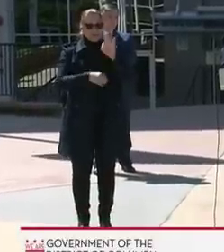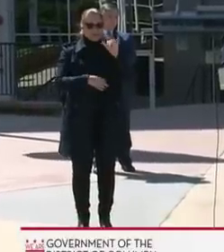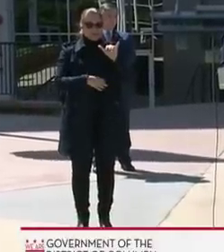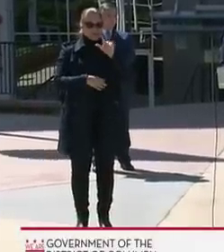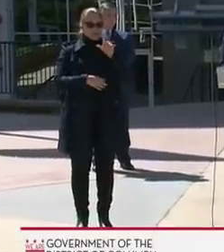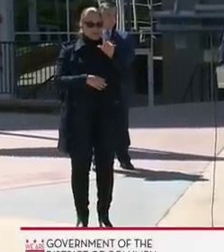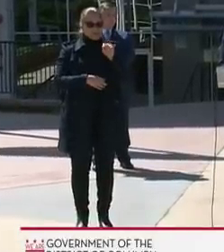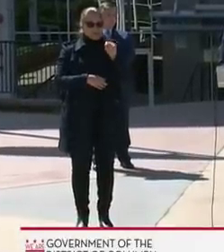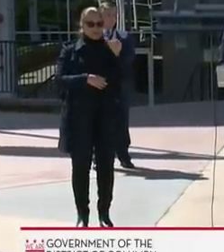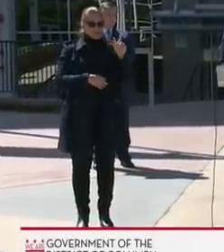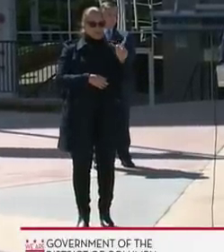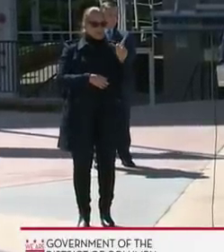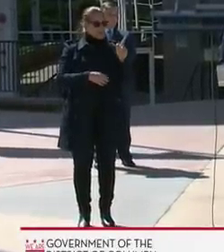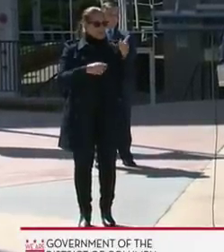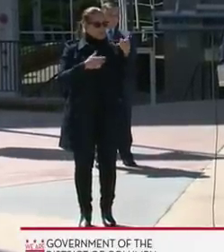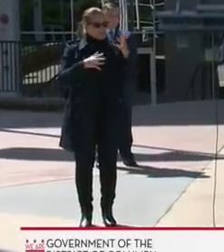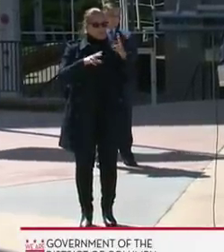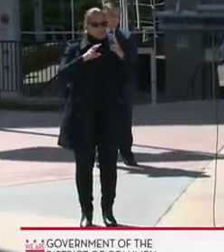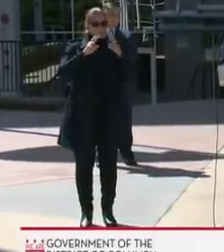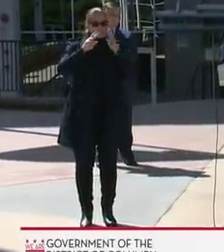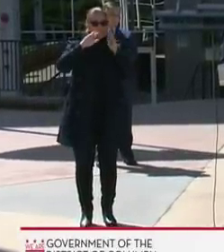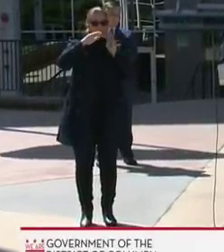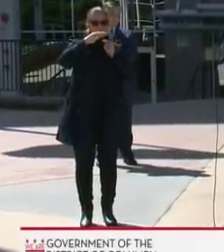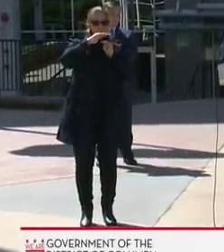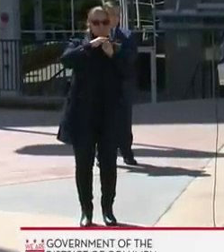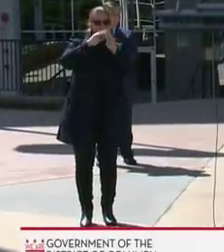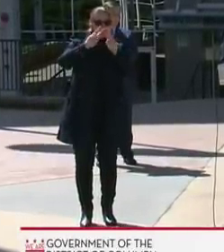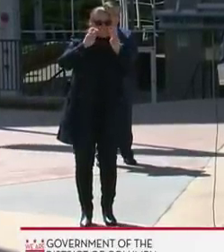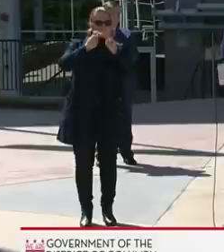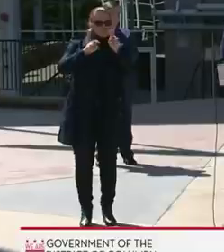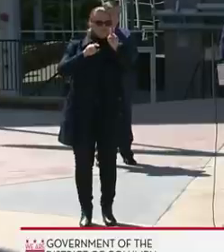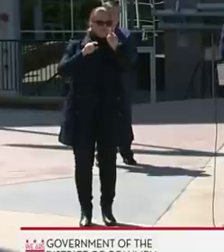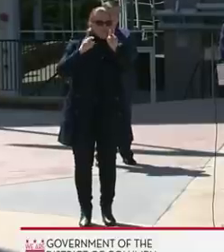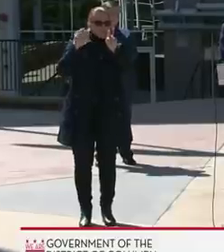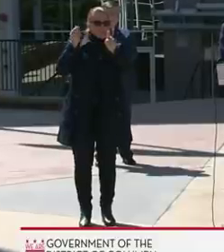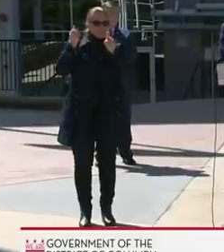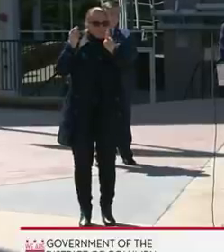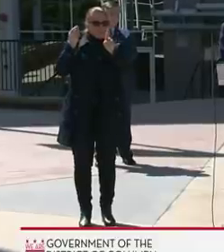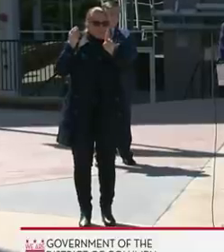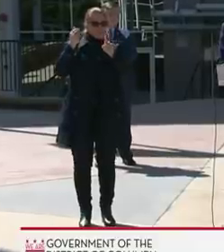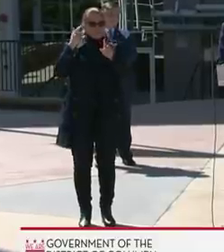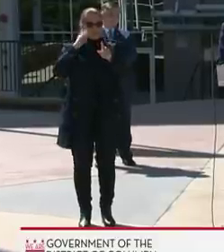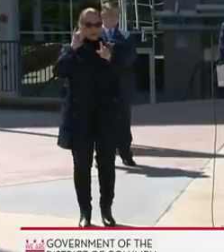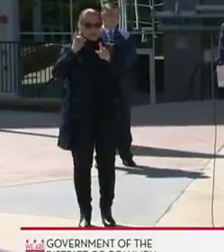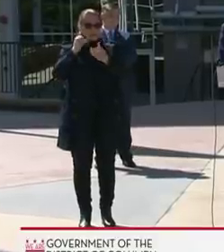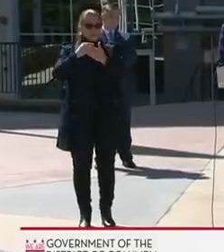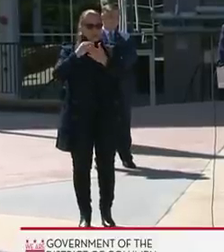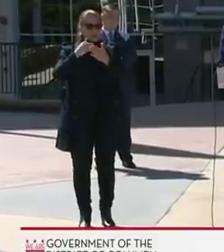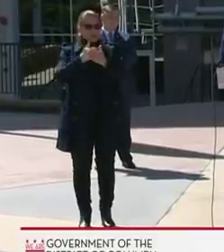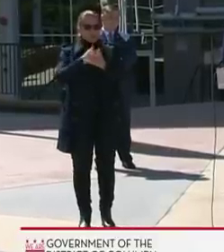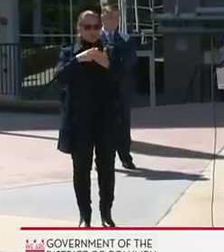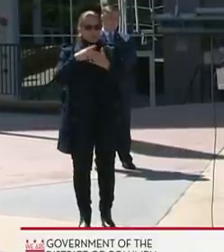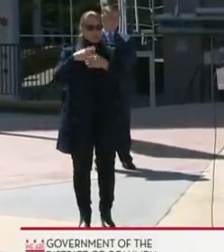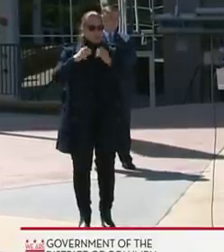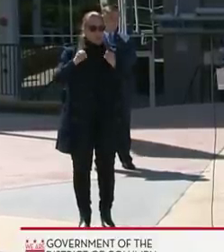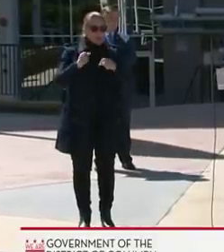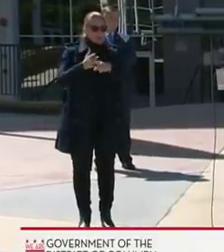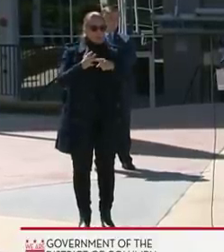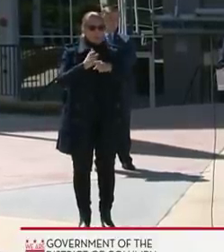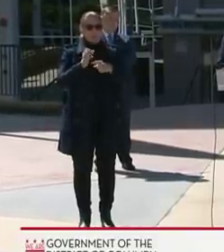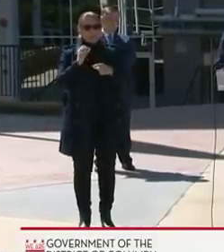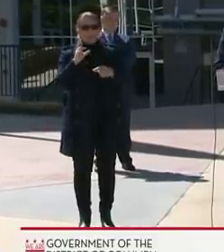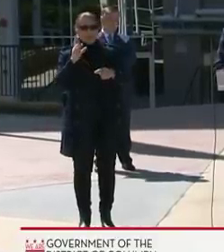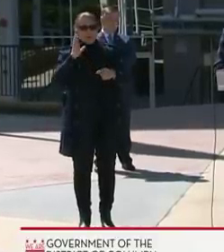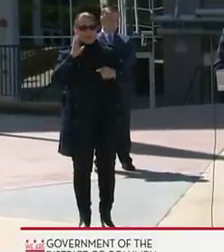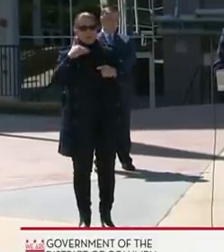this point about whether any new programs could be afforded, let alone whether or not there'll be major cuts?